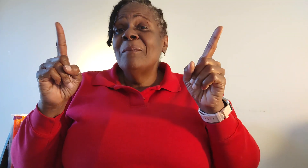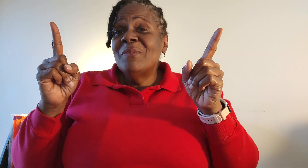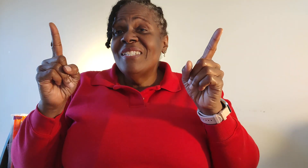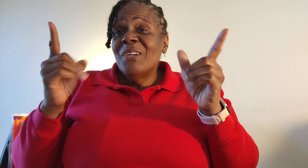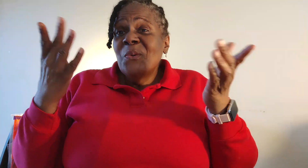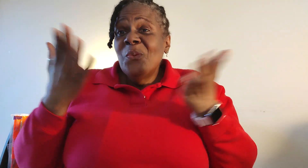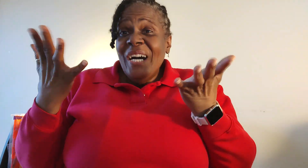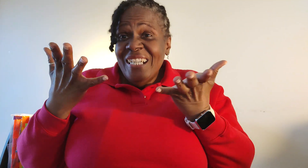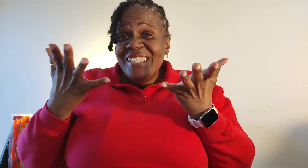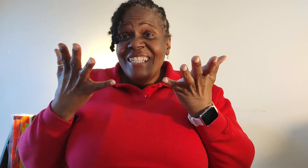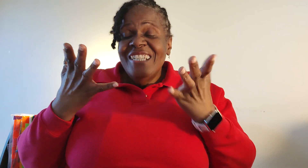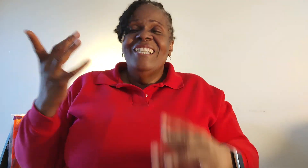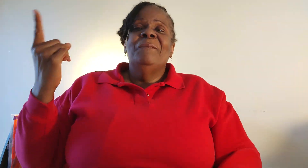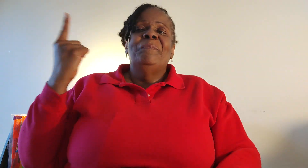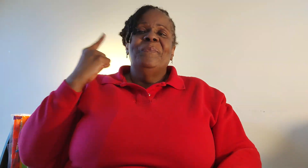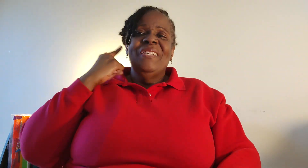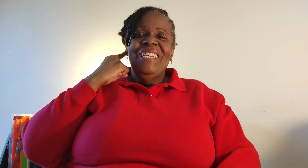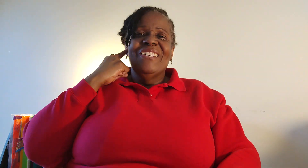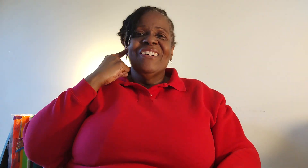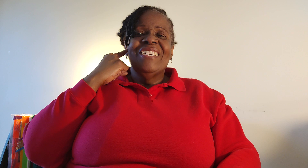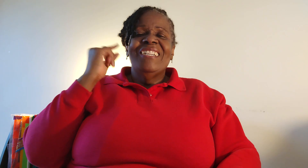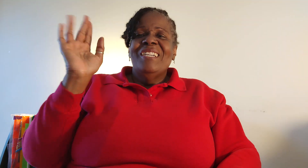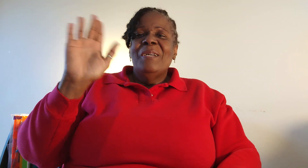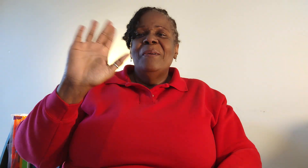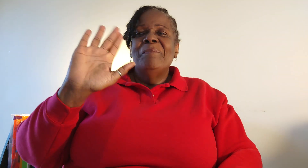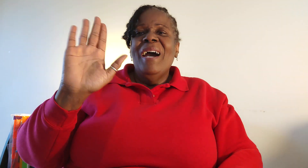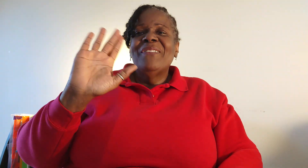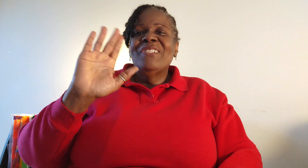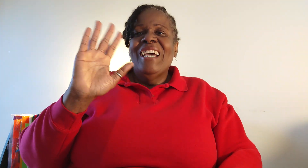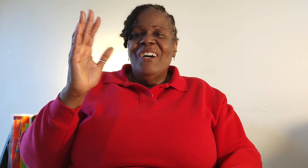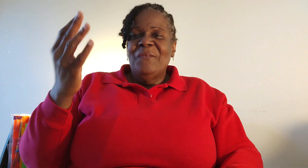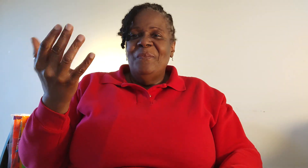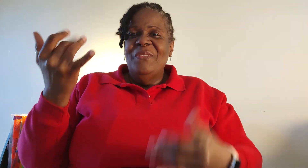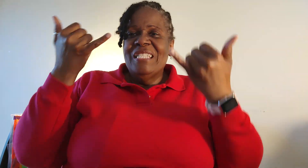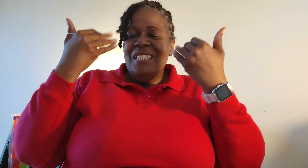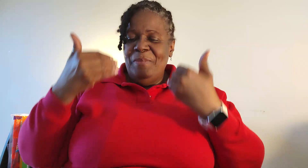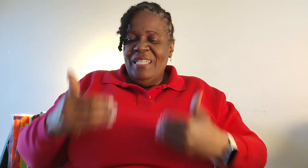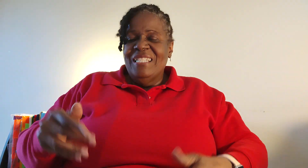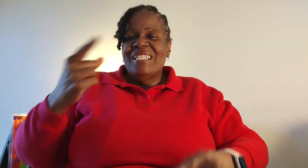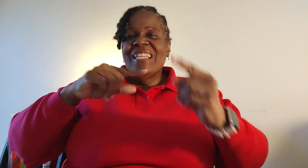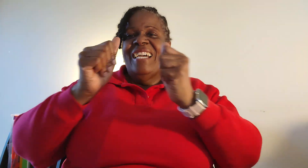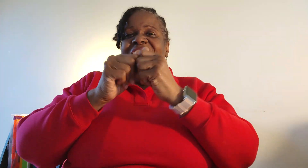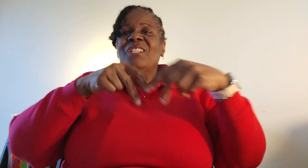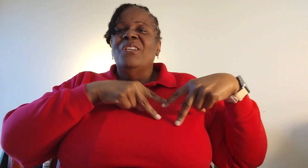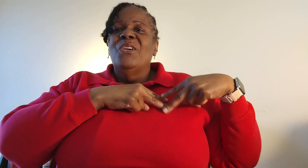except what? Hear. Bye for now. This has been Signing